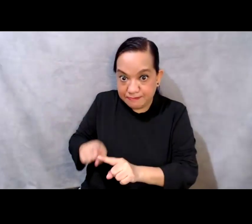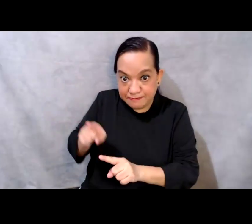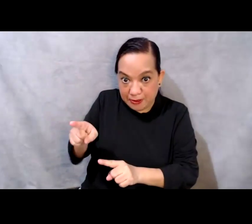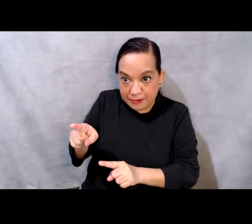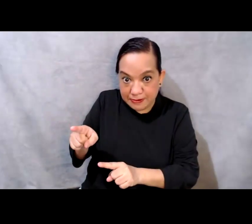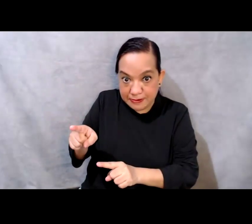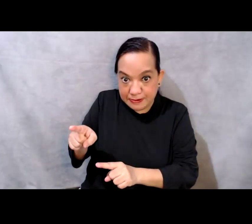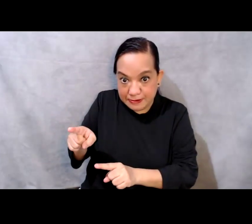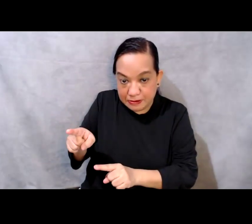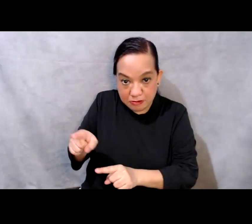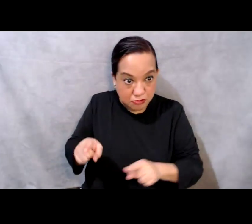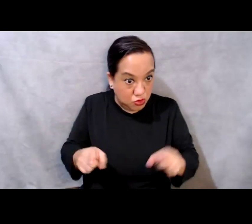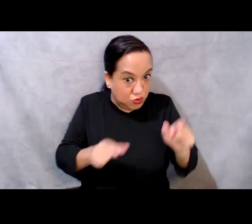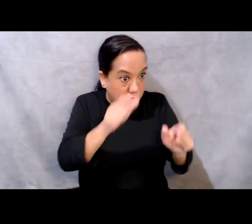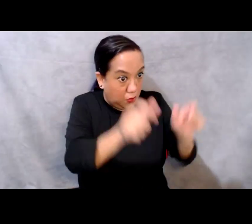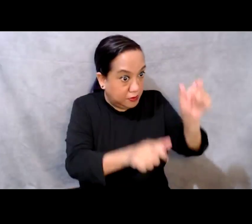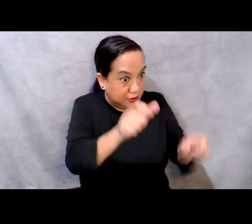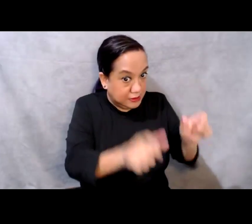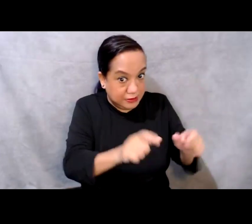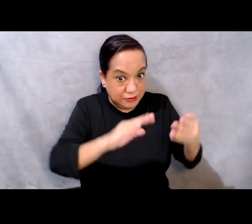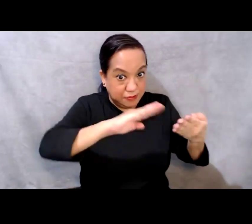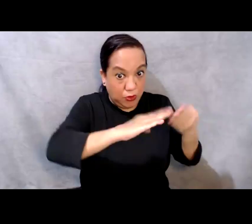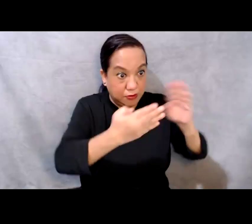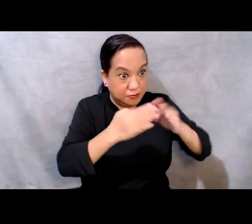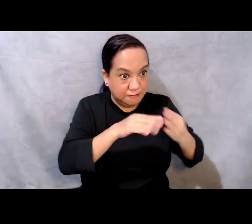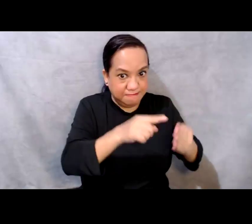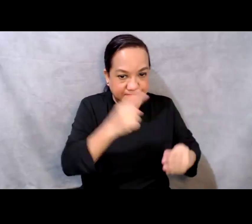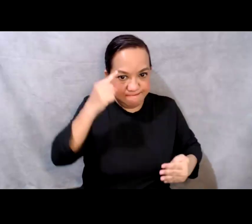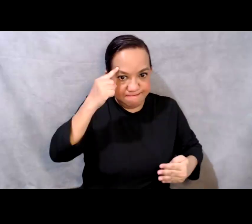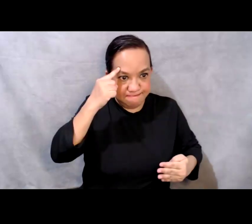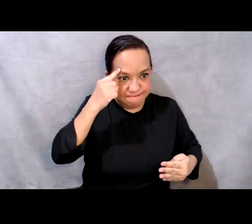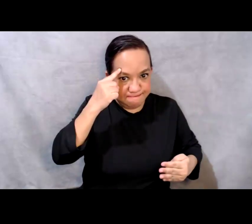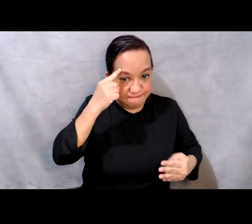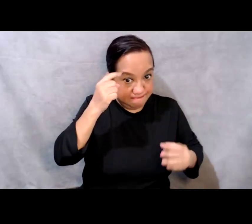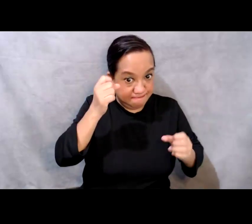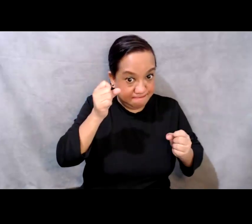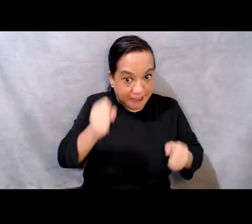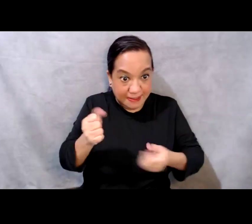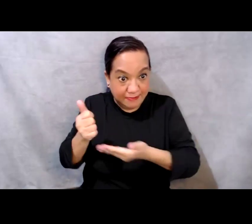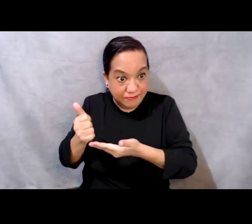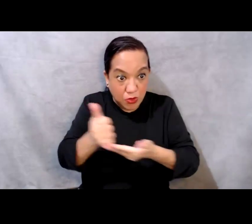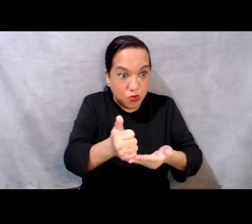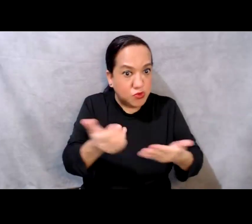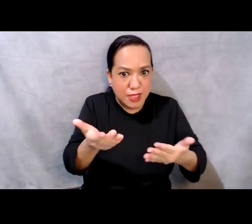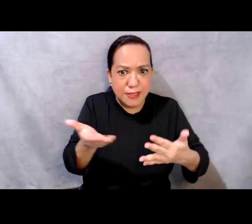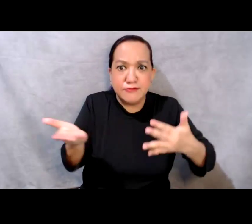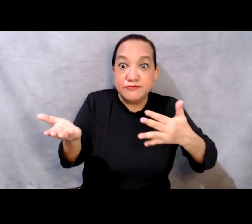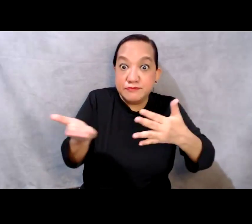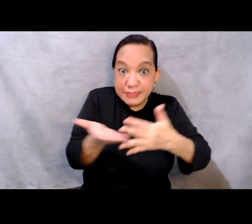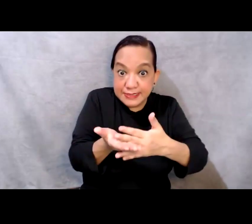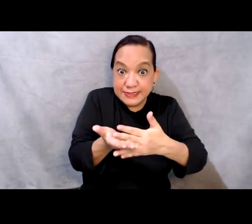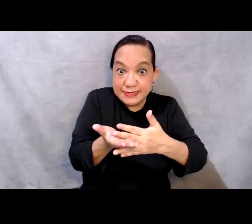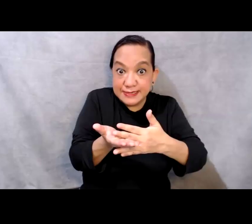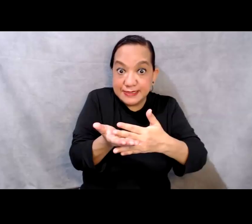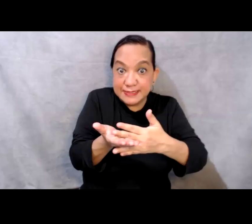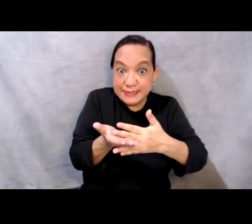about whether there has been redress through that process, through the management action plans, which the CRP also